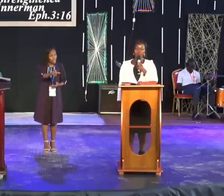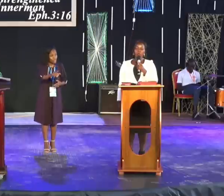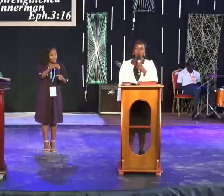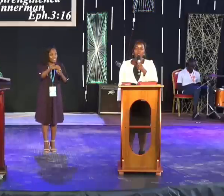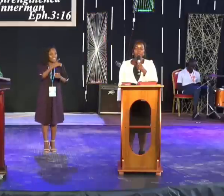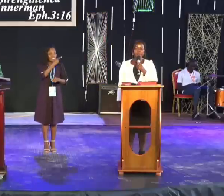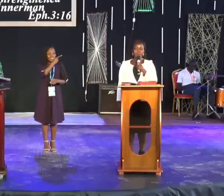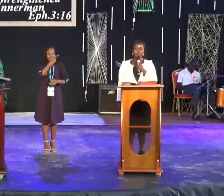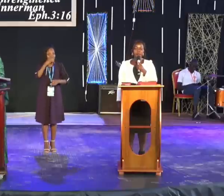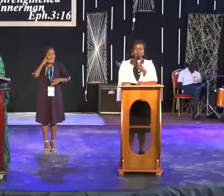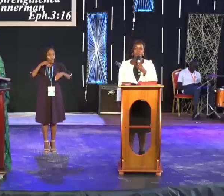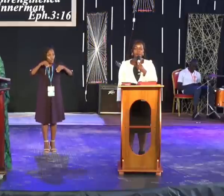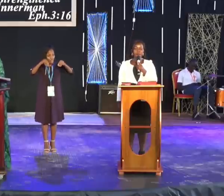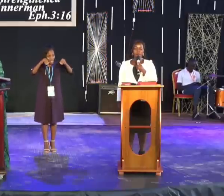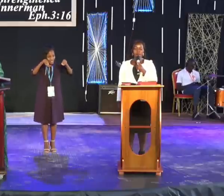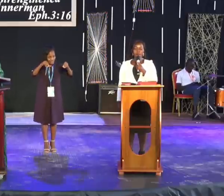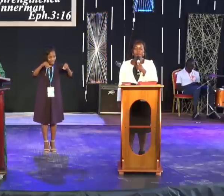When you're in the wilderness,